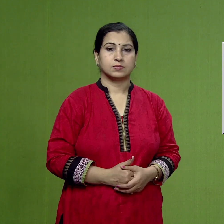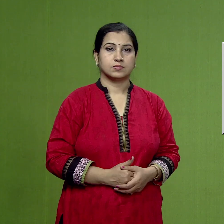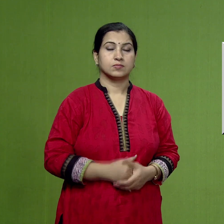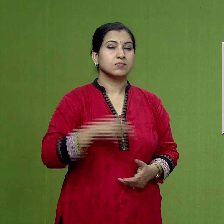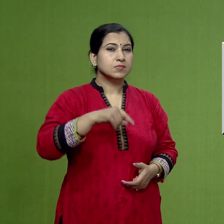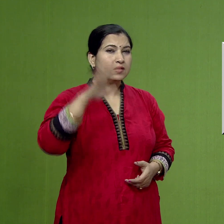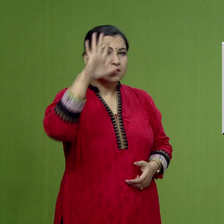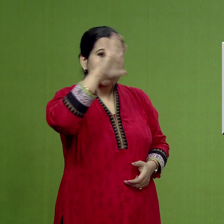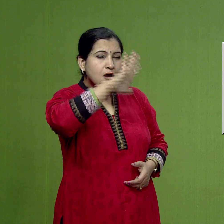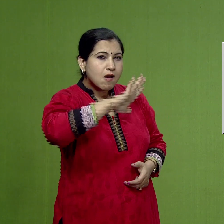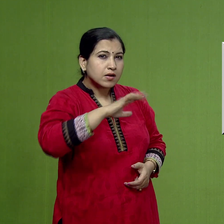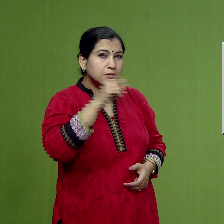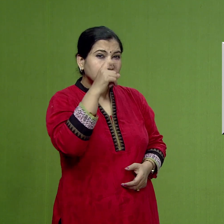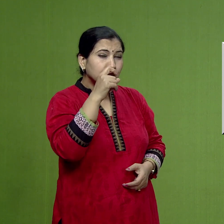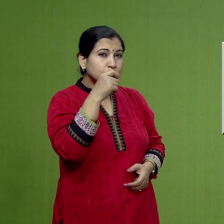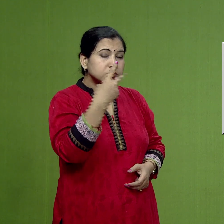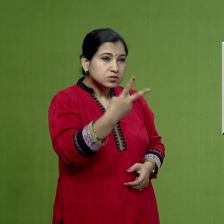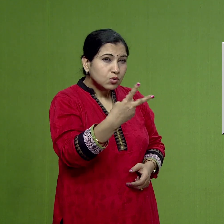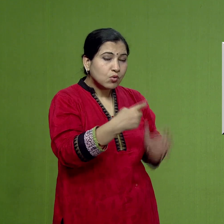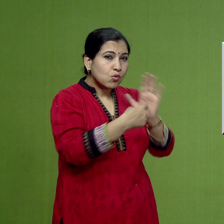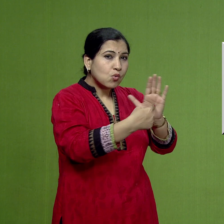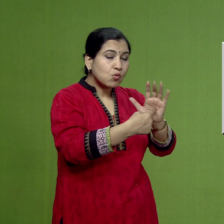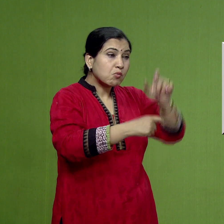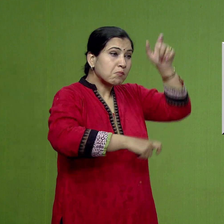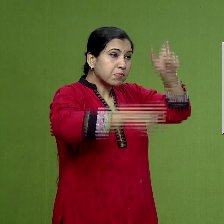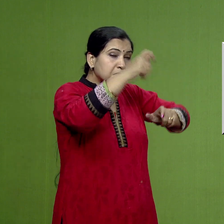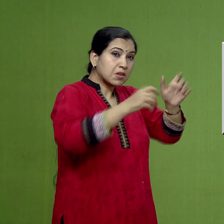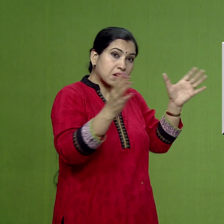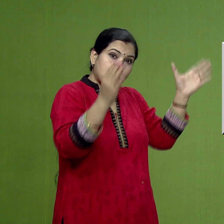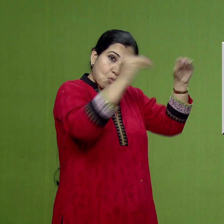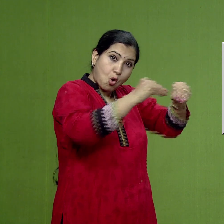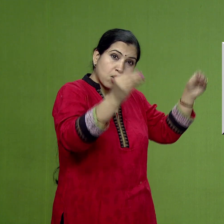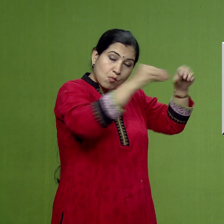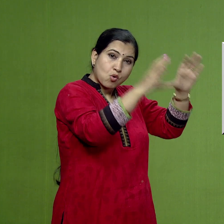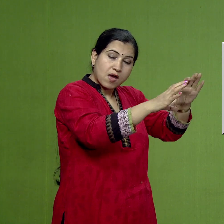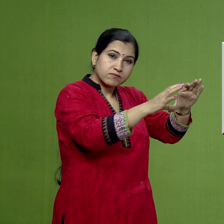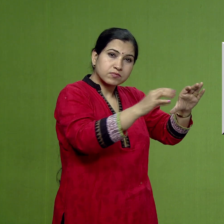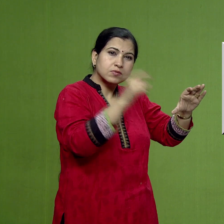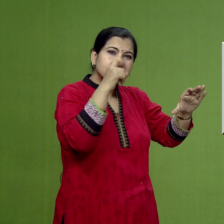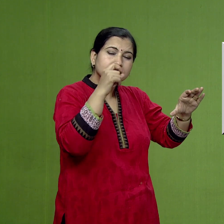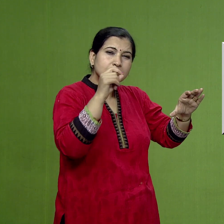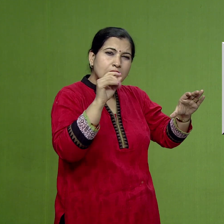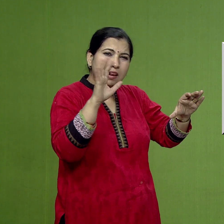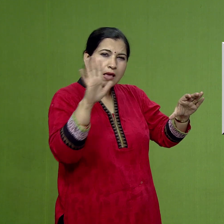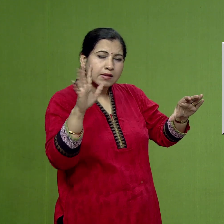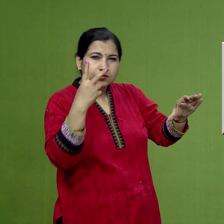The darkest blue shows densely populated states and the lightest blue shows